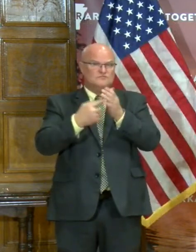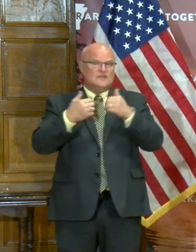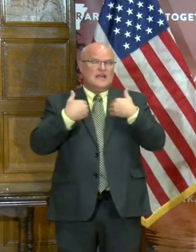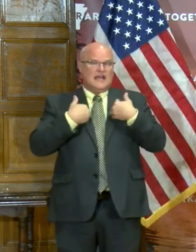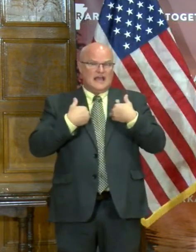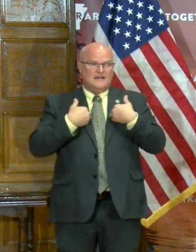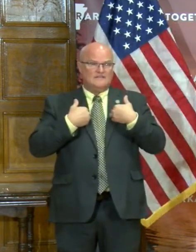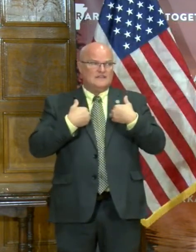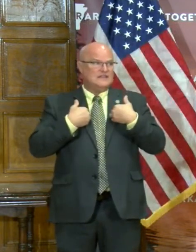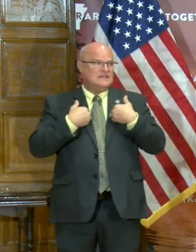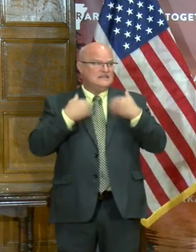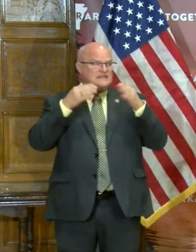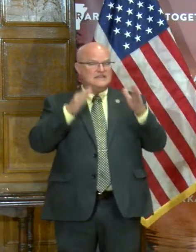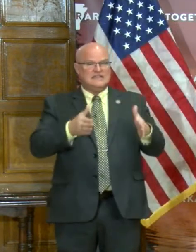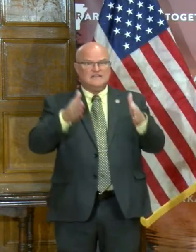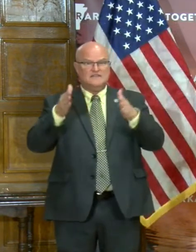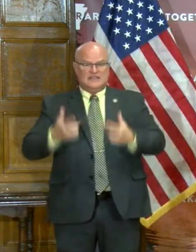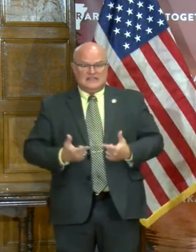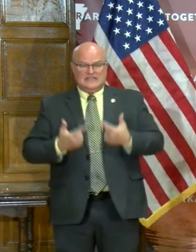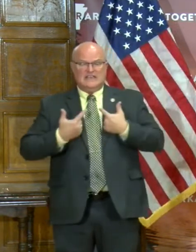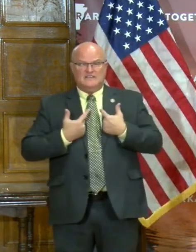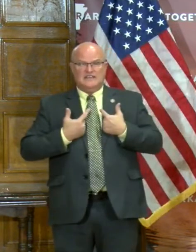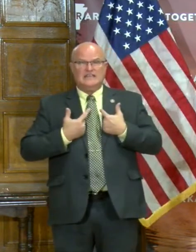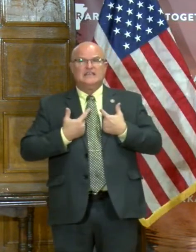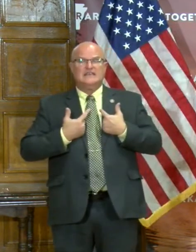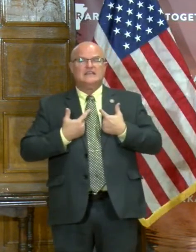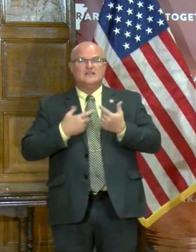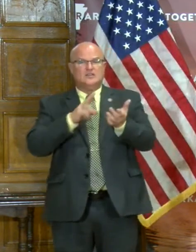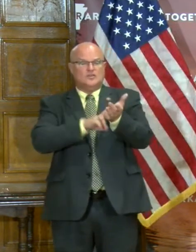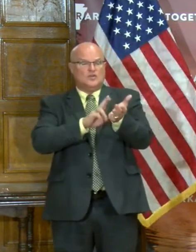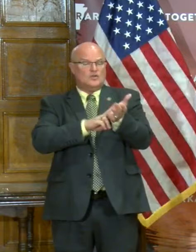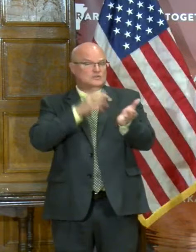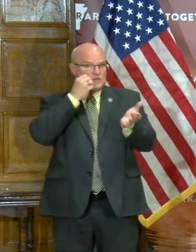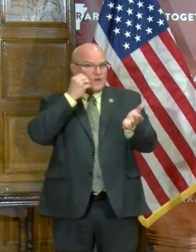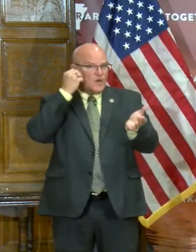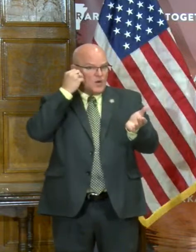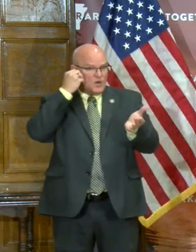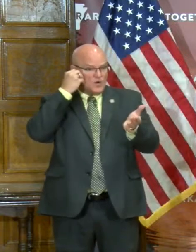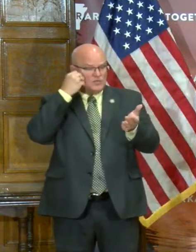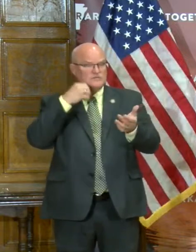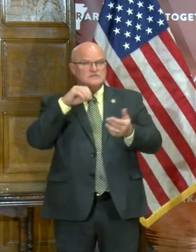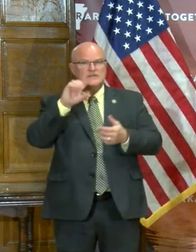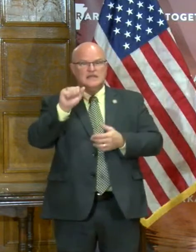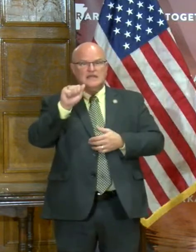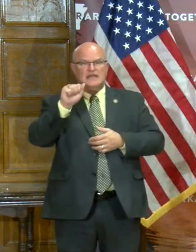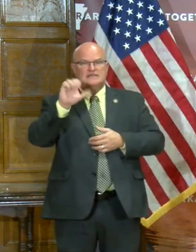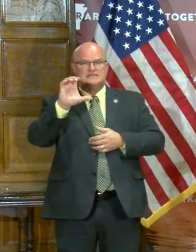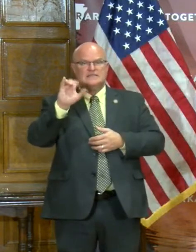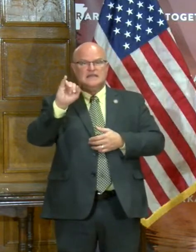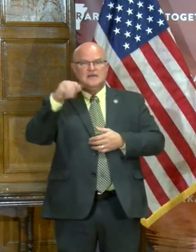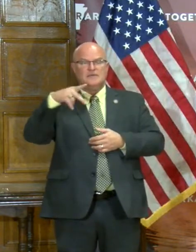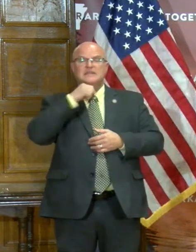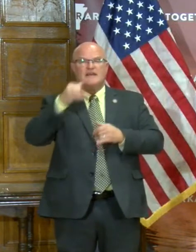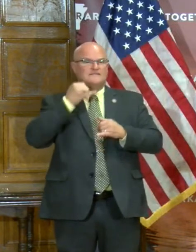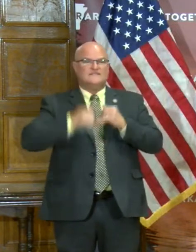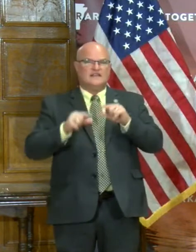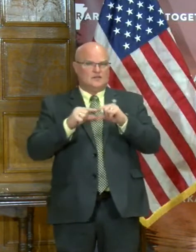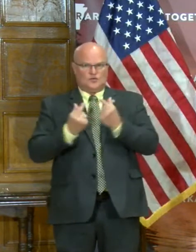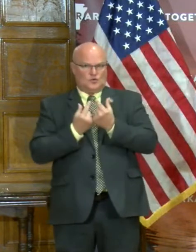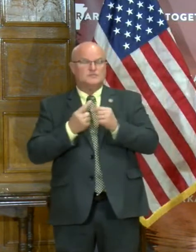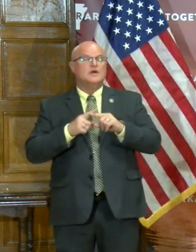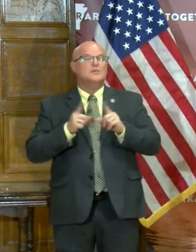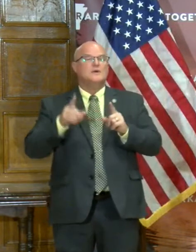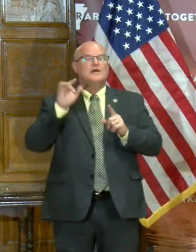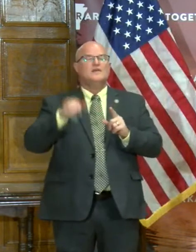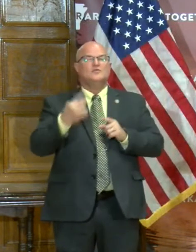having individuals living in long-term care facilities. The ACIP has not finalized their groups, but